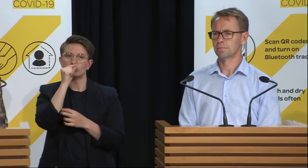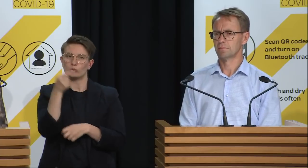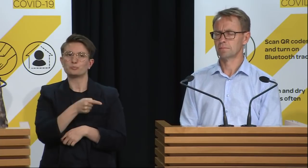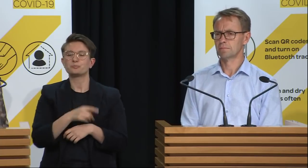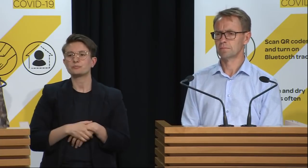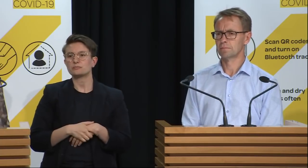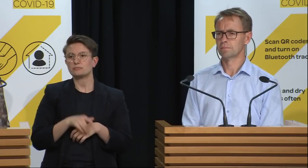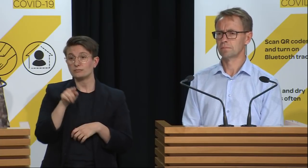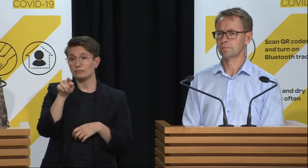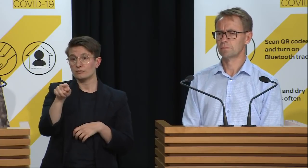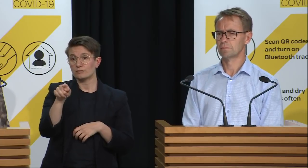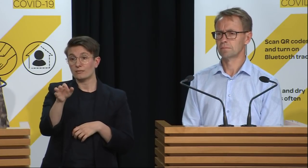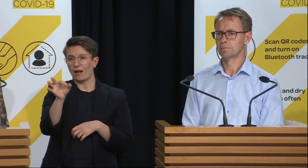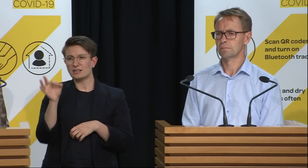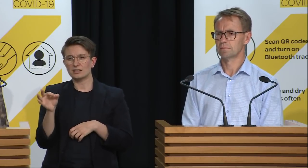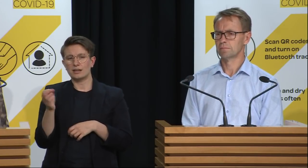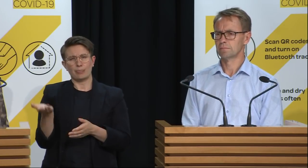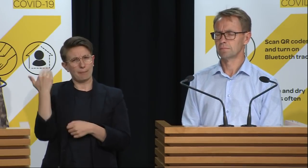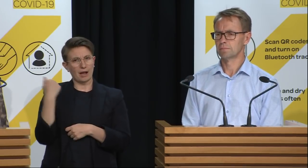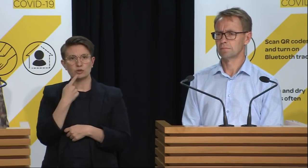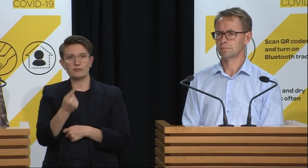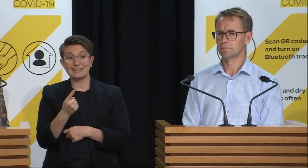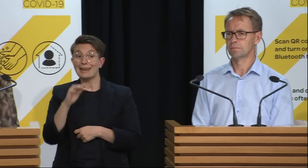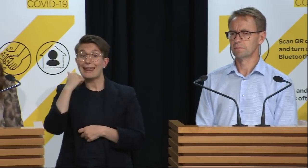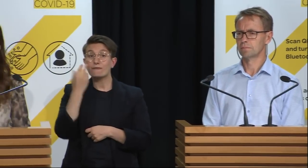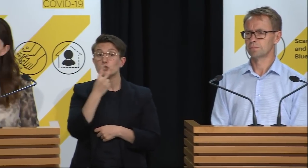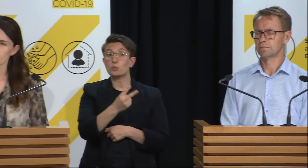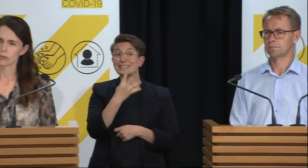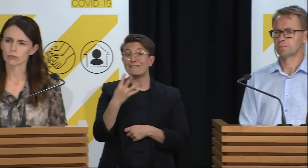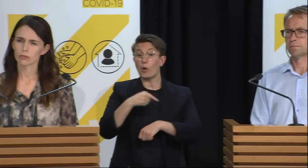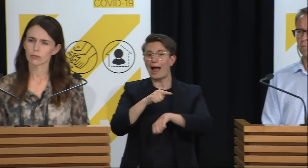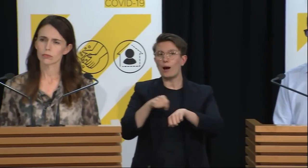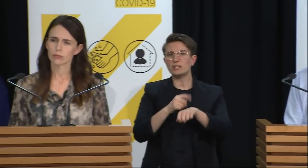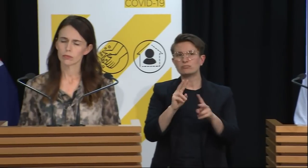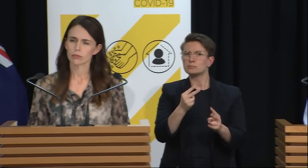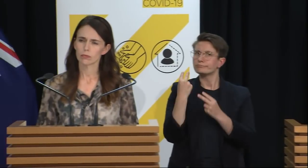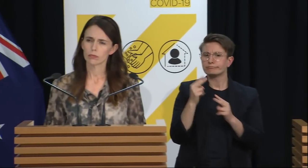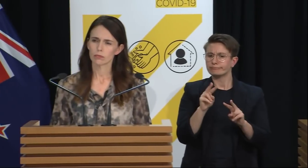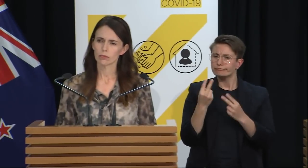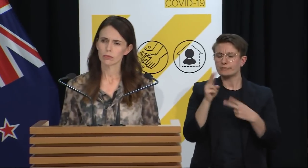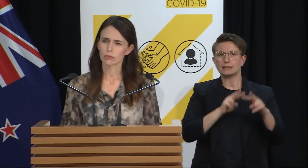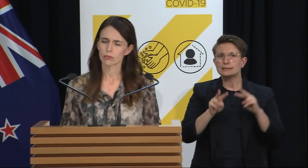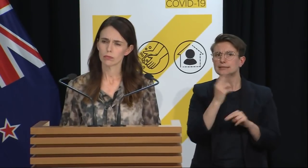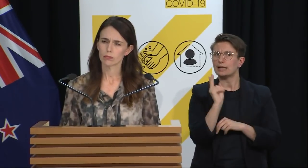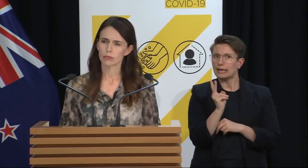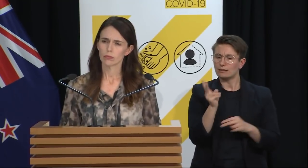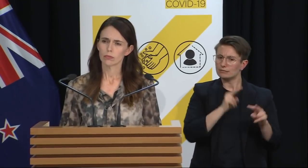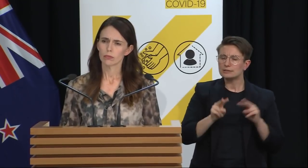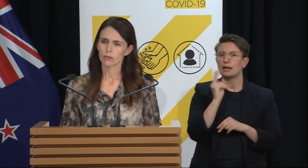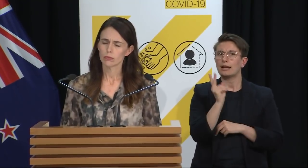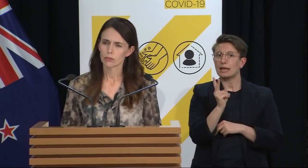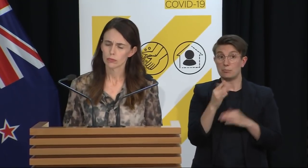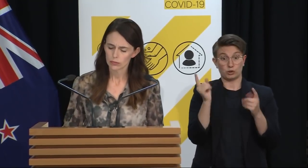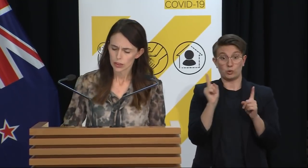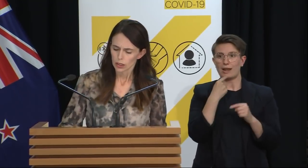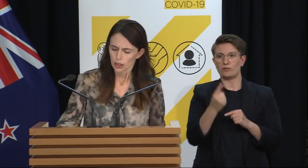you've said that Cabinet will reassess every 24 hours. Tonight you've set a blanket 7 days. Is Cabinet going to be reassessing over that time period, or is there